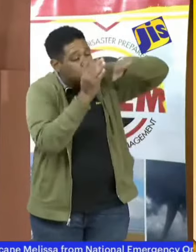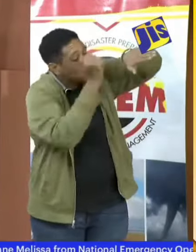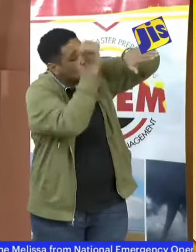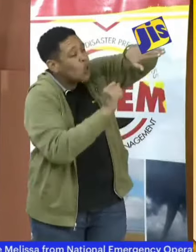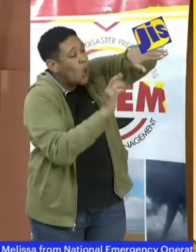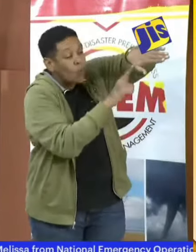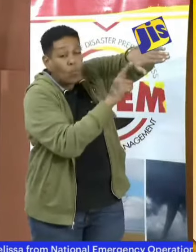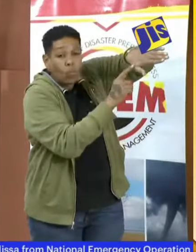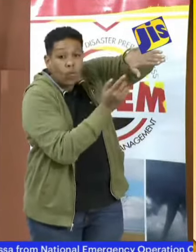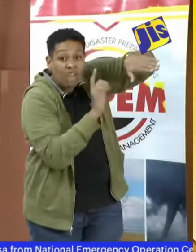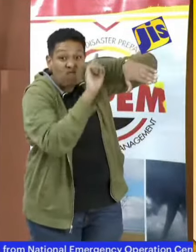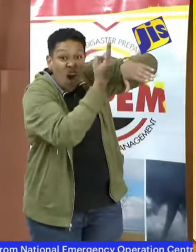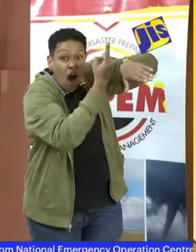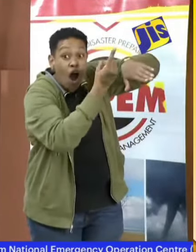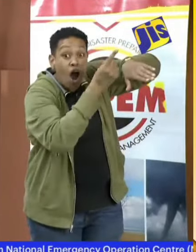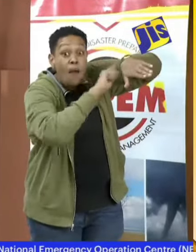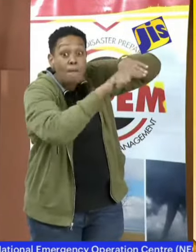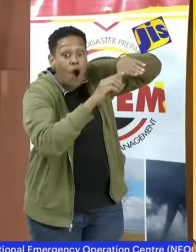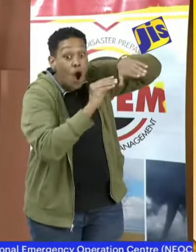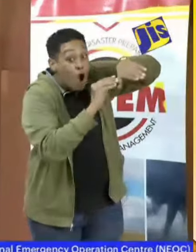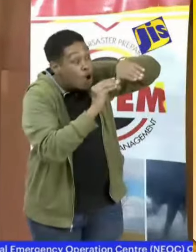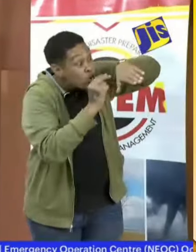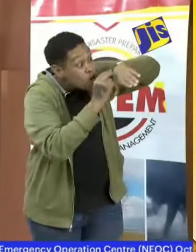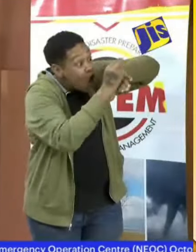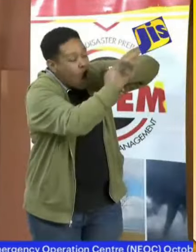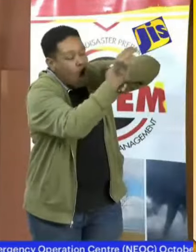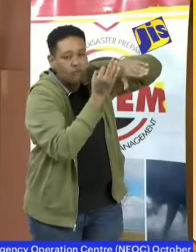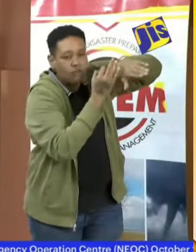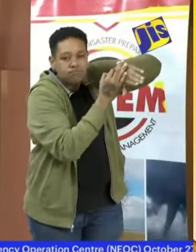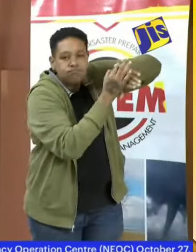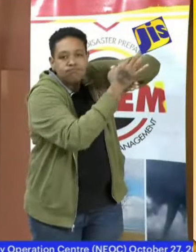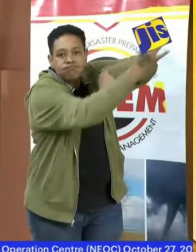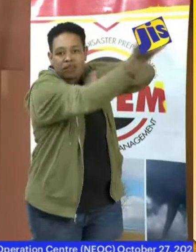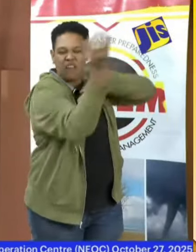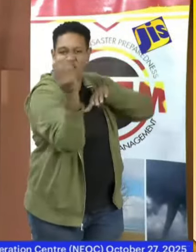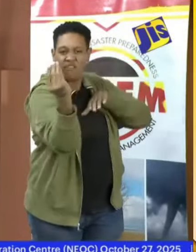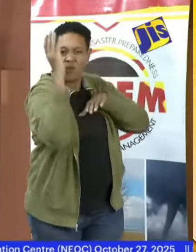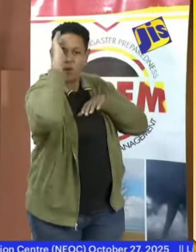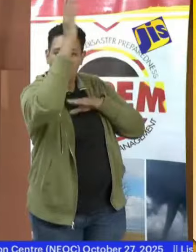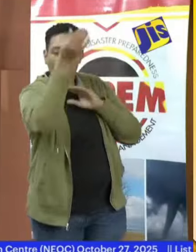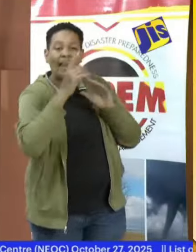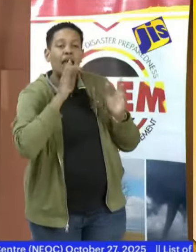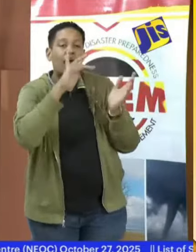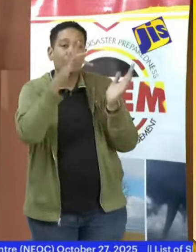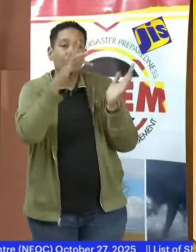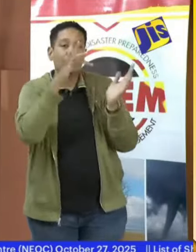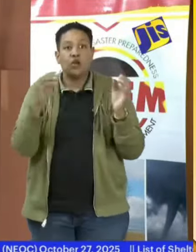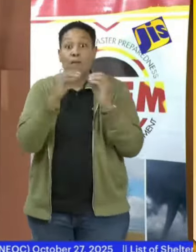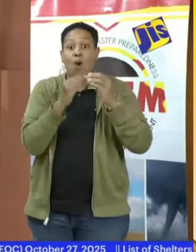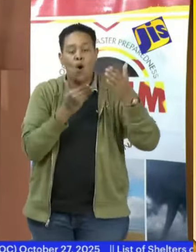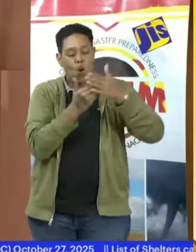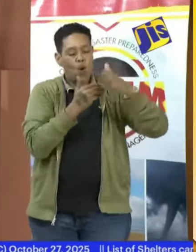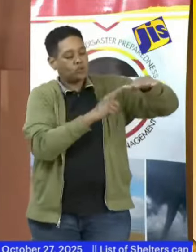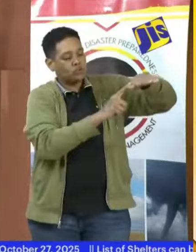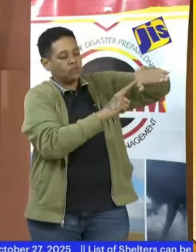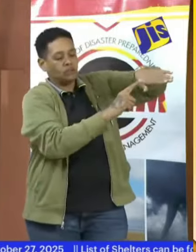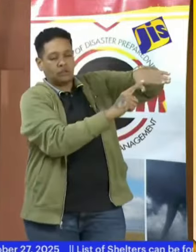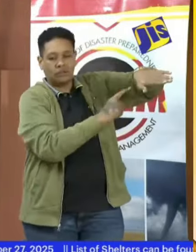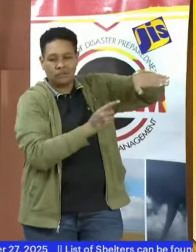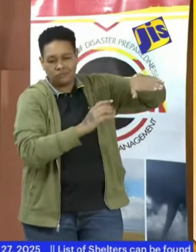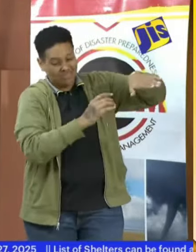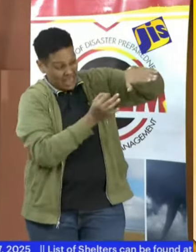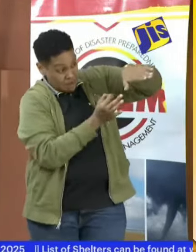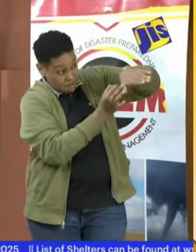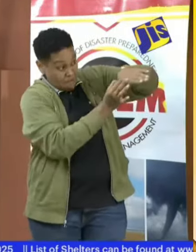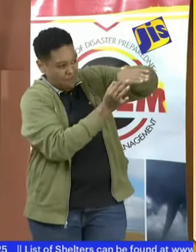parishes first, but then moving over to northern parishes as the center moves closer to the coastline. Also,